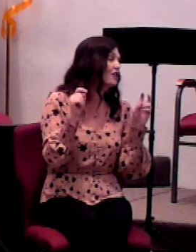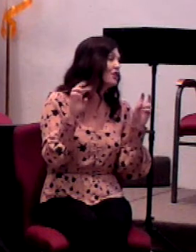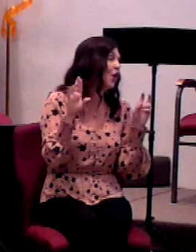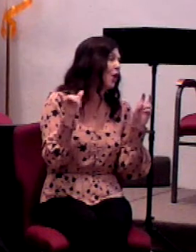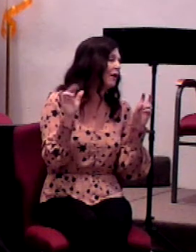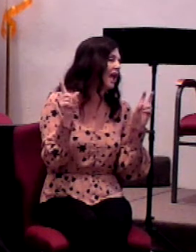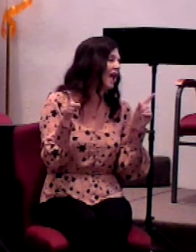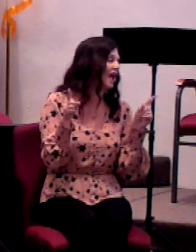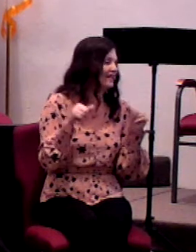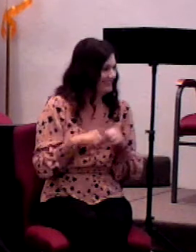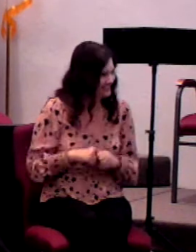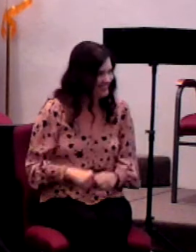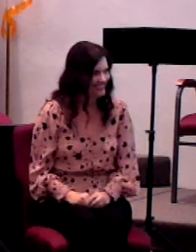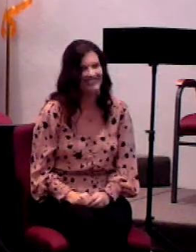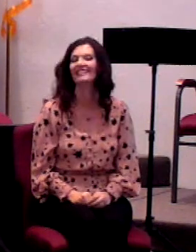Well,